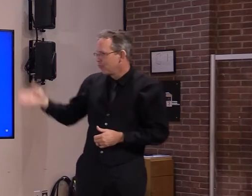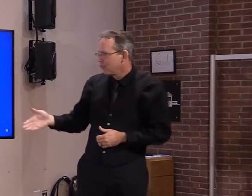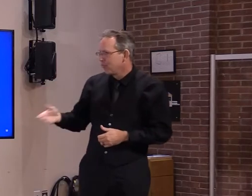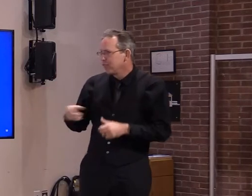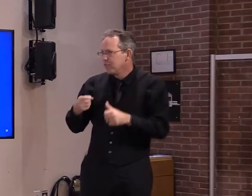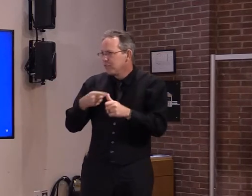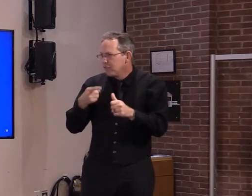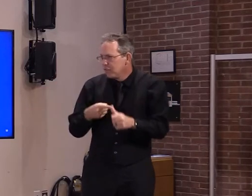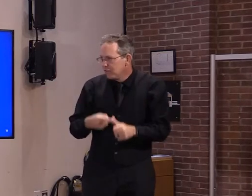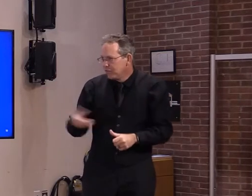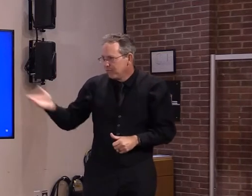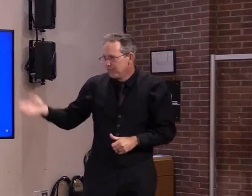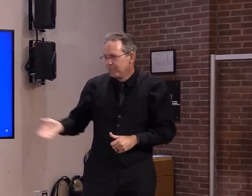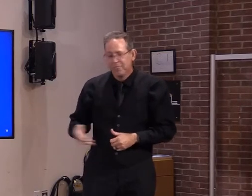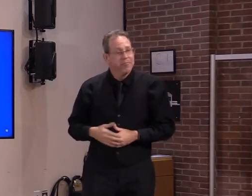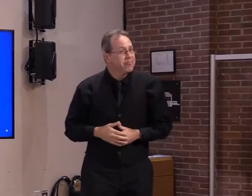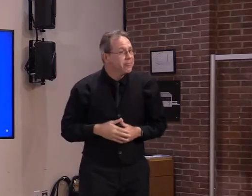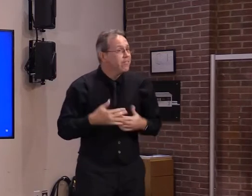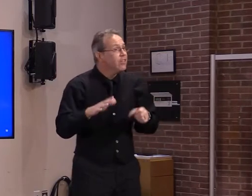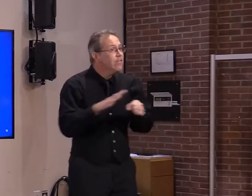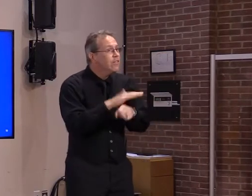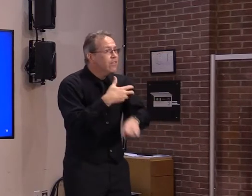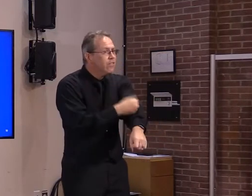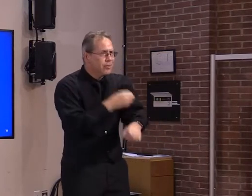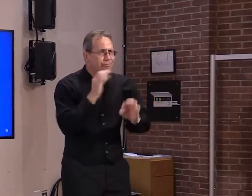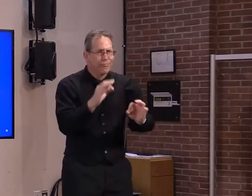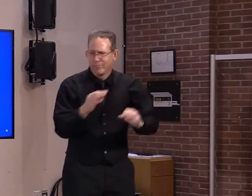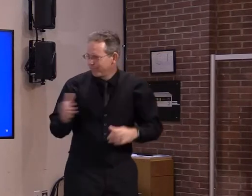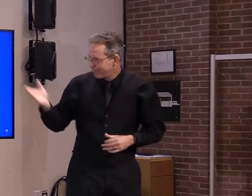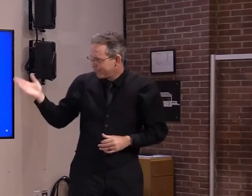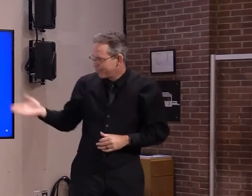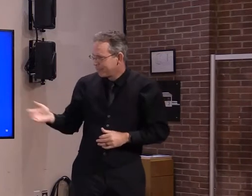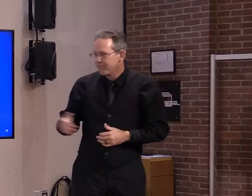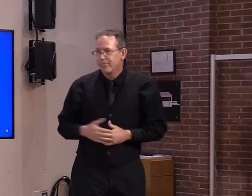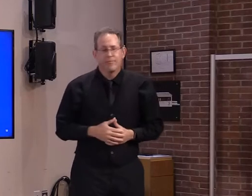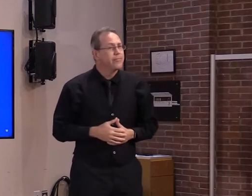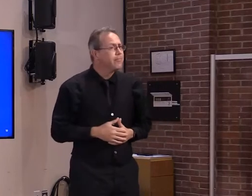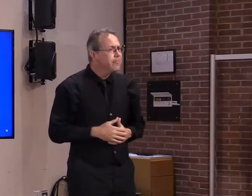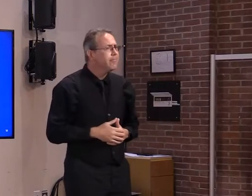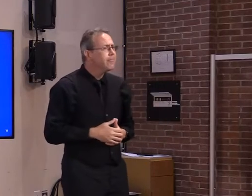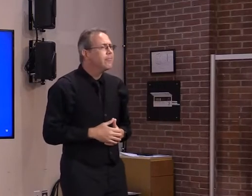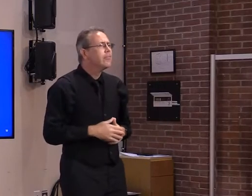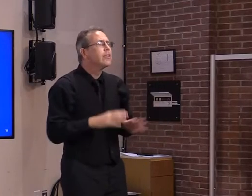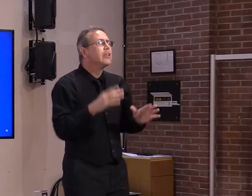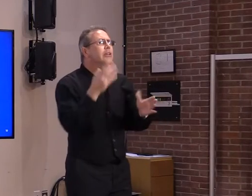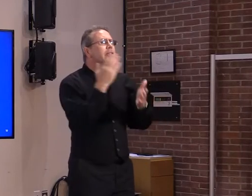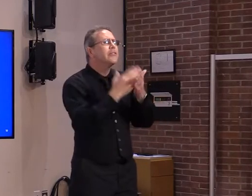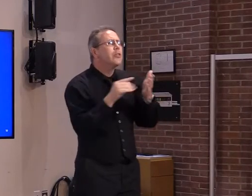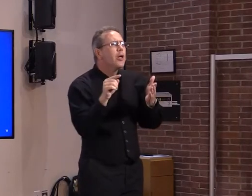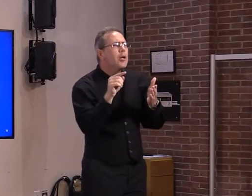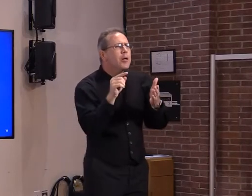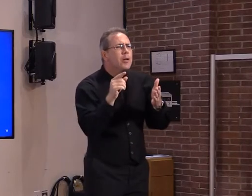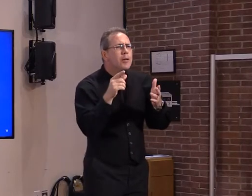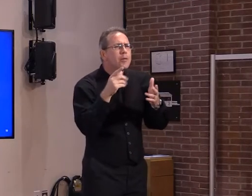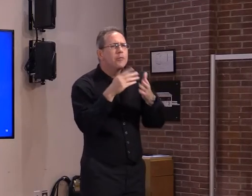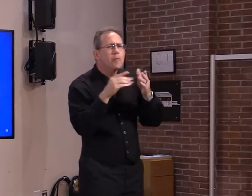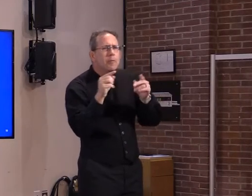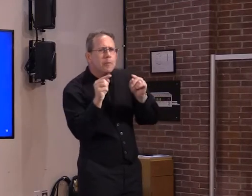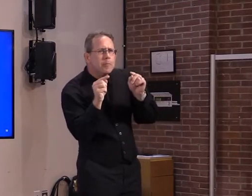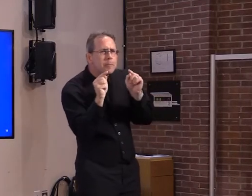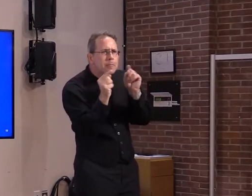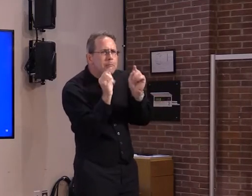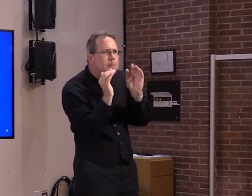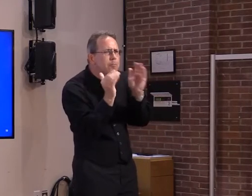fully vaccinated number behind Connecticut. So even the states that are ahead of us on those vaccination numbers or close to us are the states of New England,